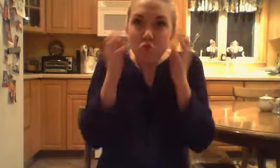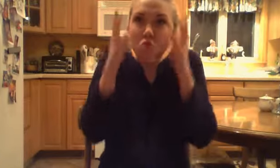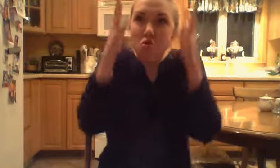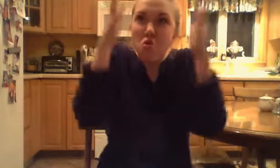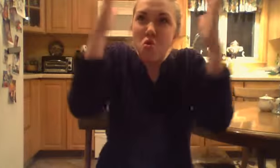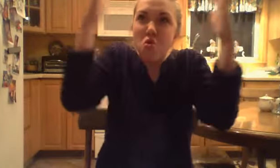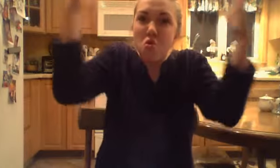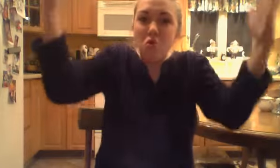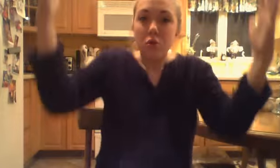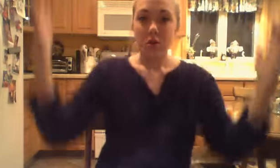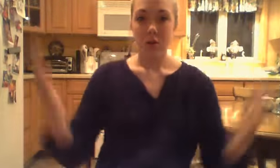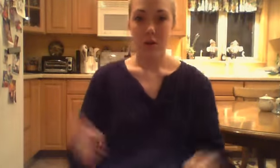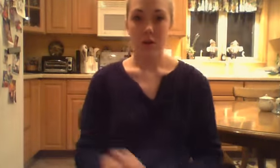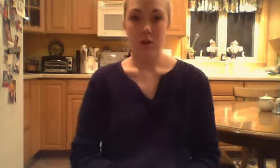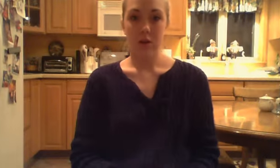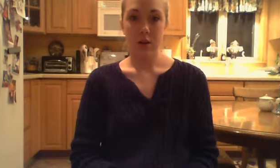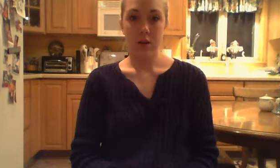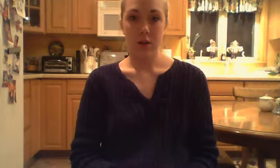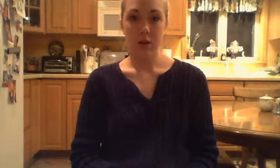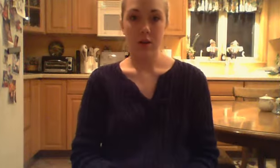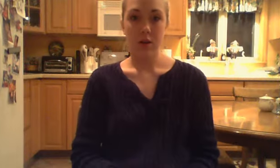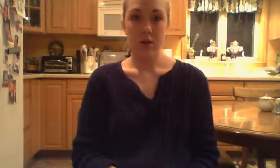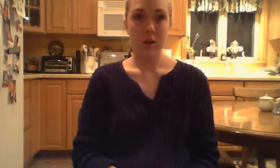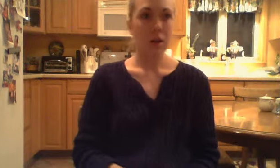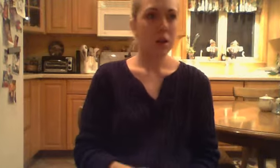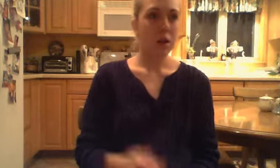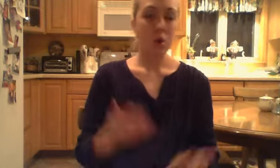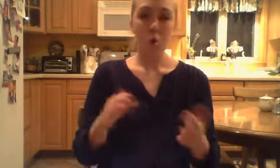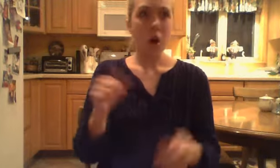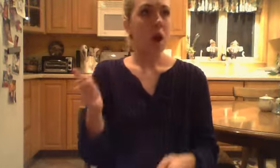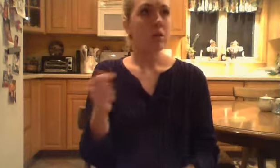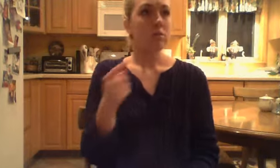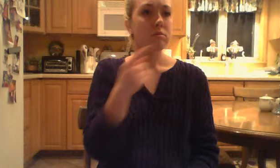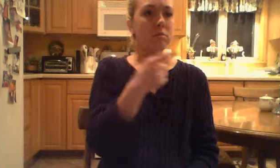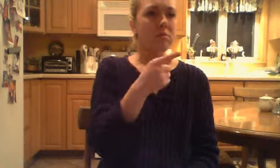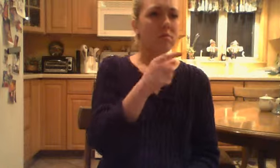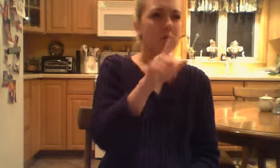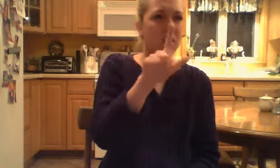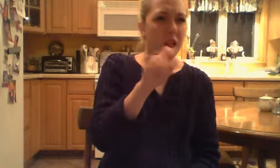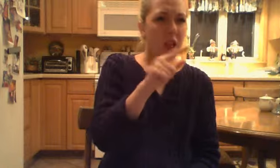What? The Lego? I've seen the movie once, I don't remember.